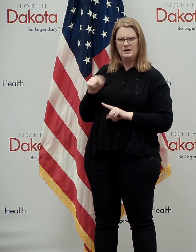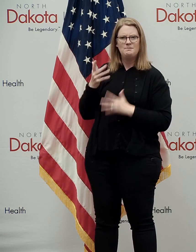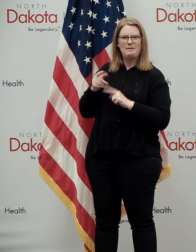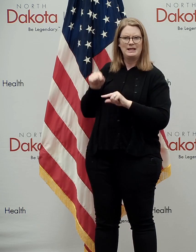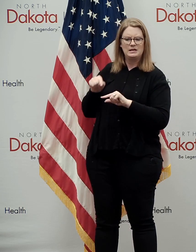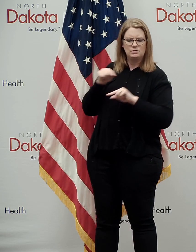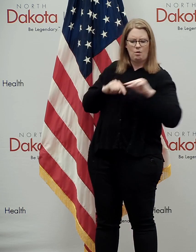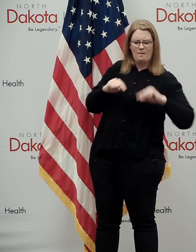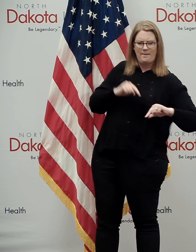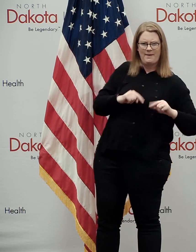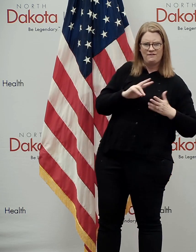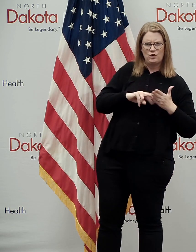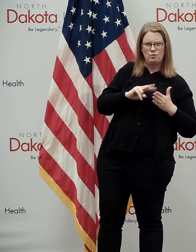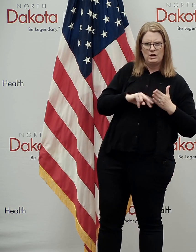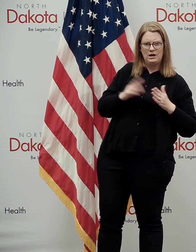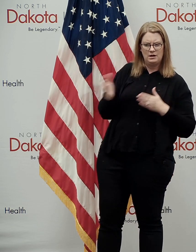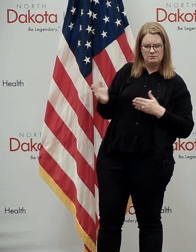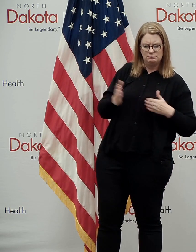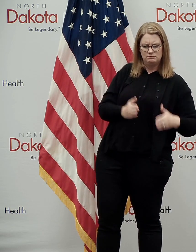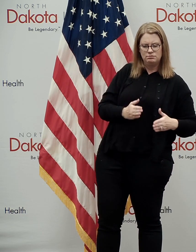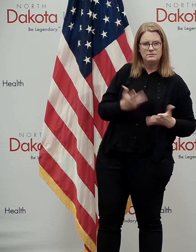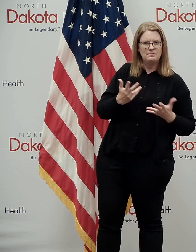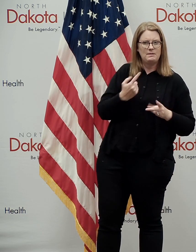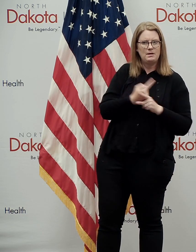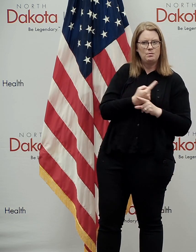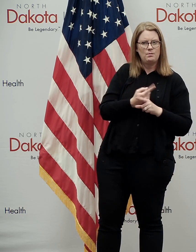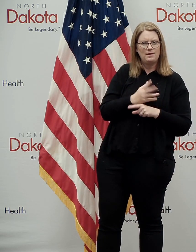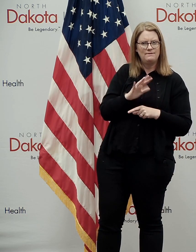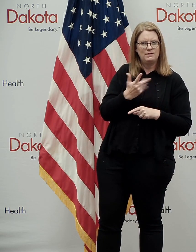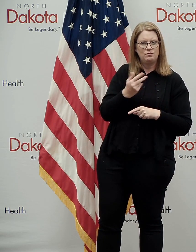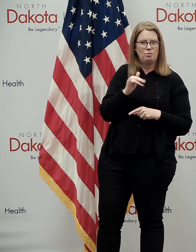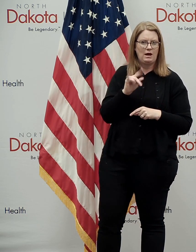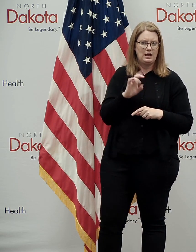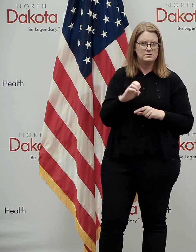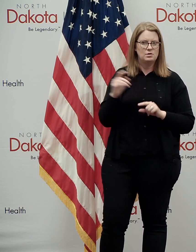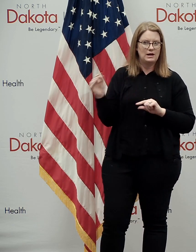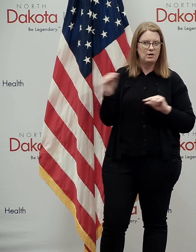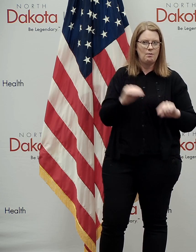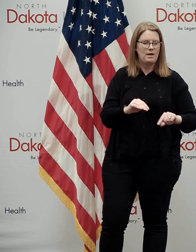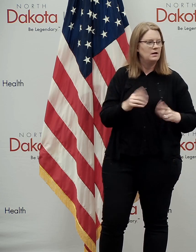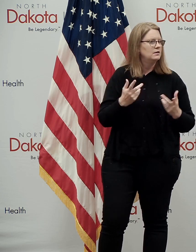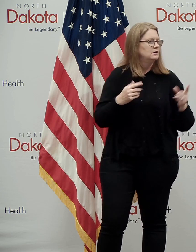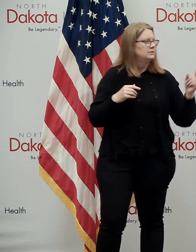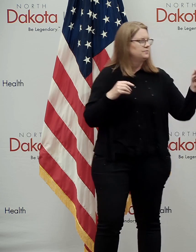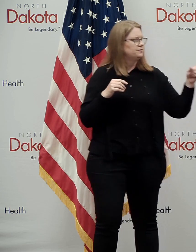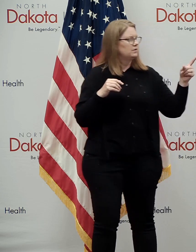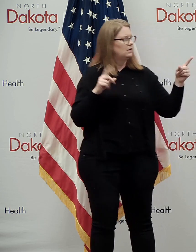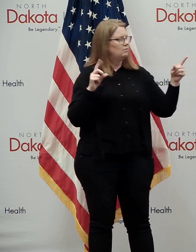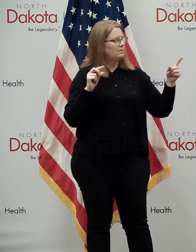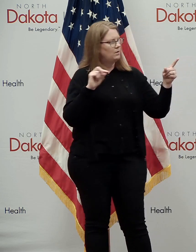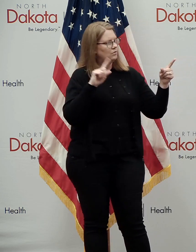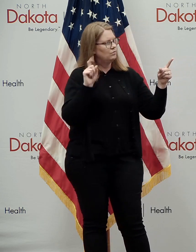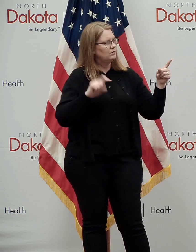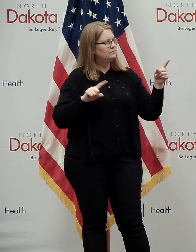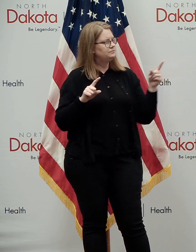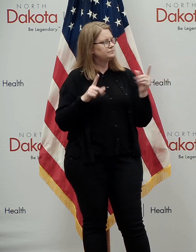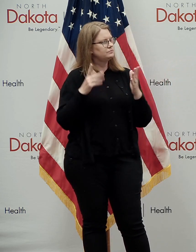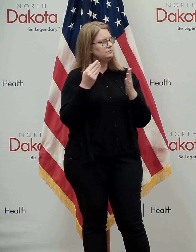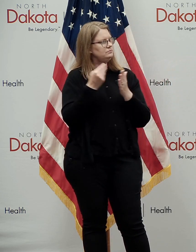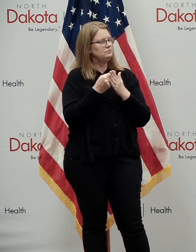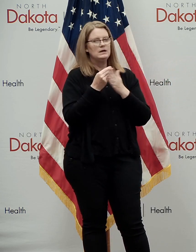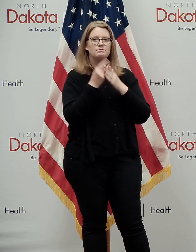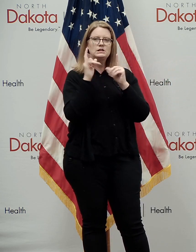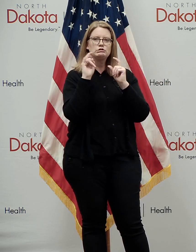skills in reading that might be more appropriate at 5th grade. So. Okay, and a question for you about the scholarships